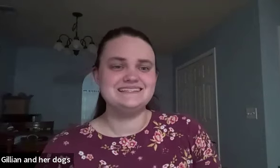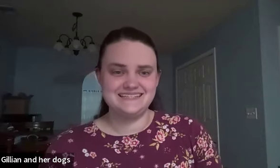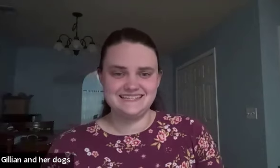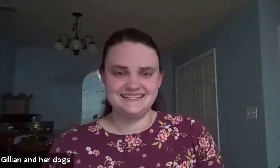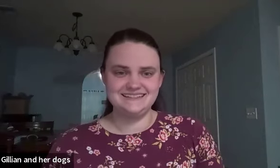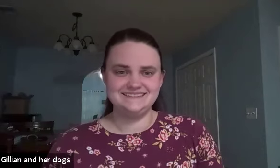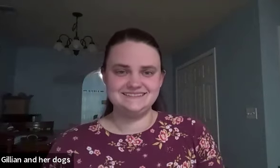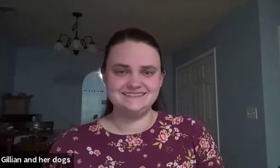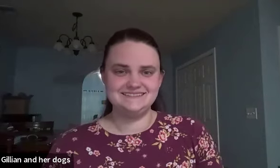C.